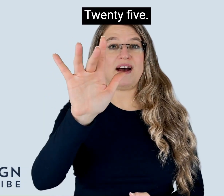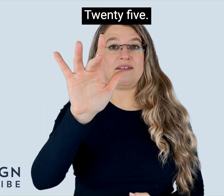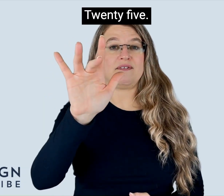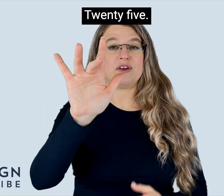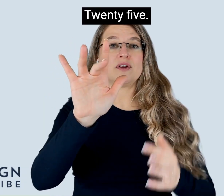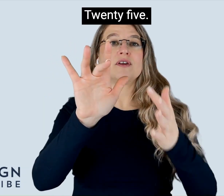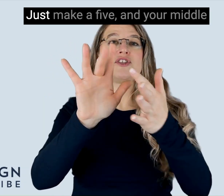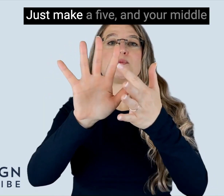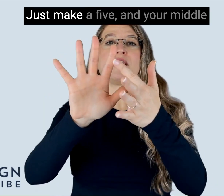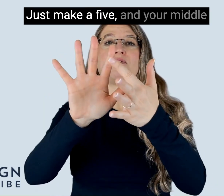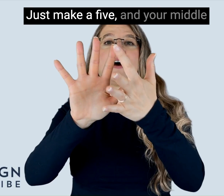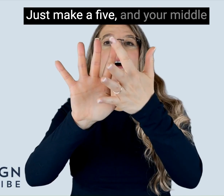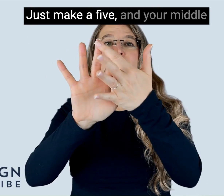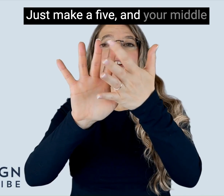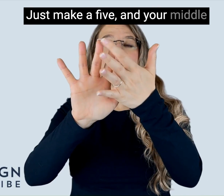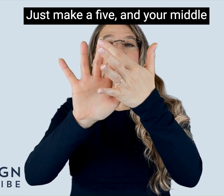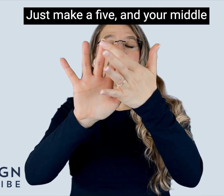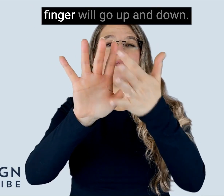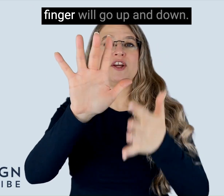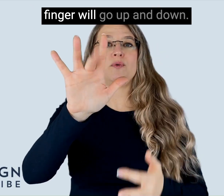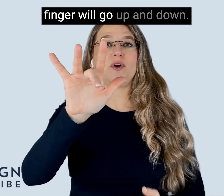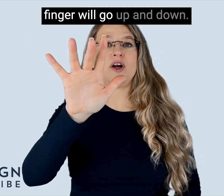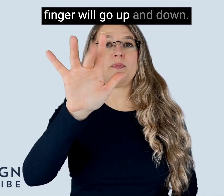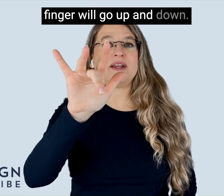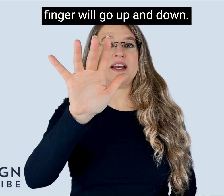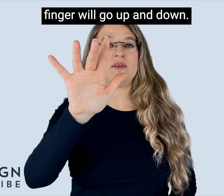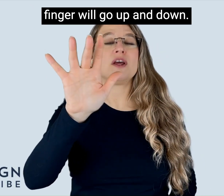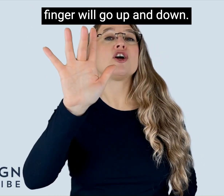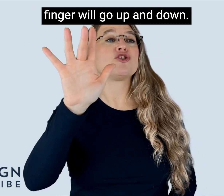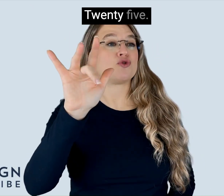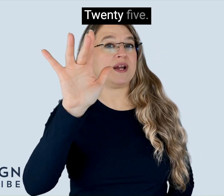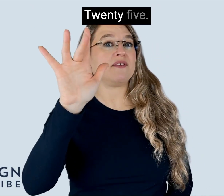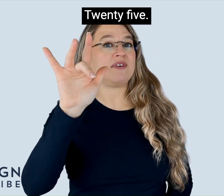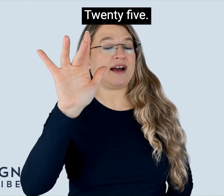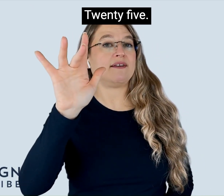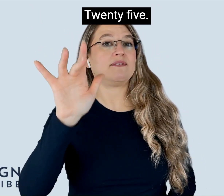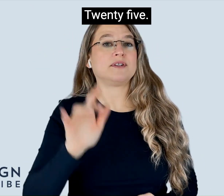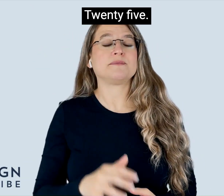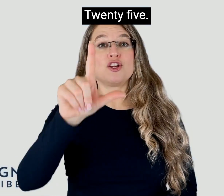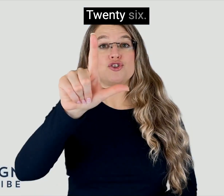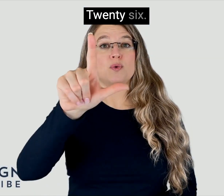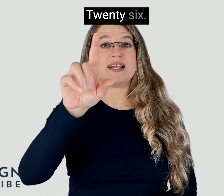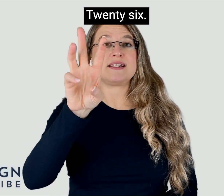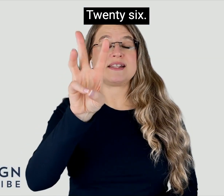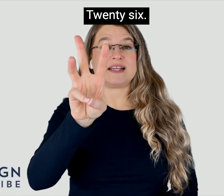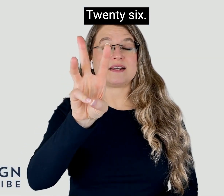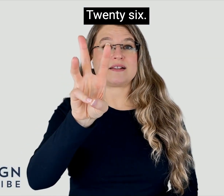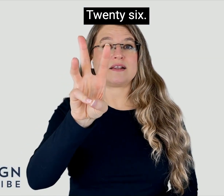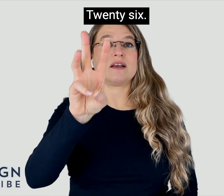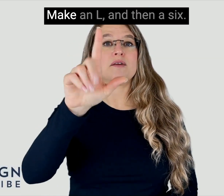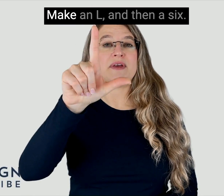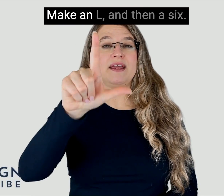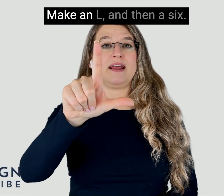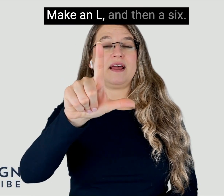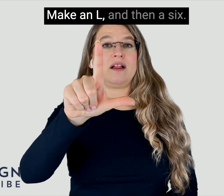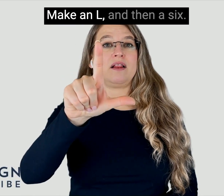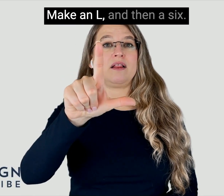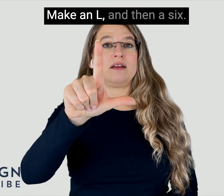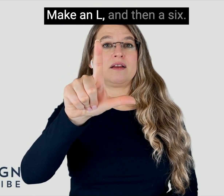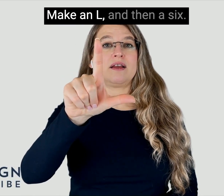25. Just make a 5 and your middle finger will go up and down. 25. 26. Make an L and